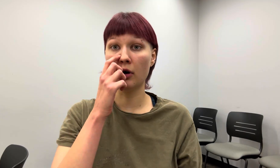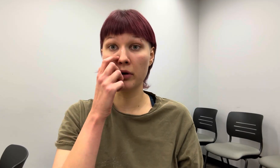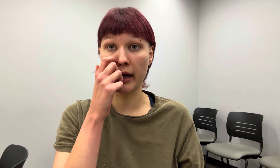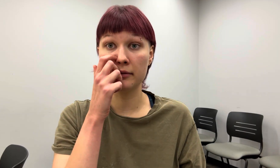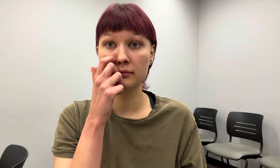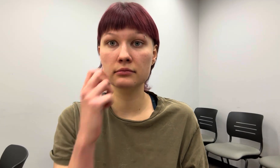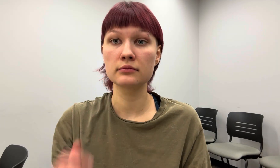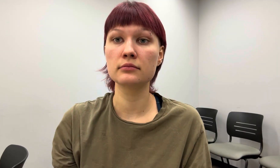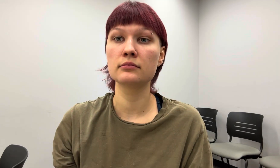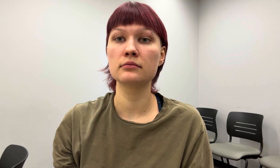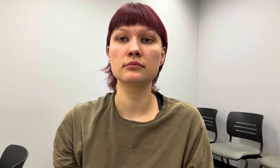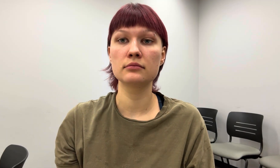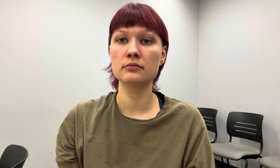Okay.